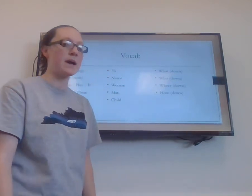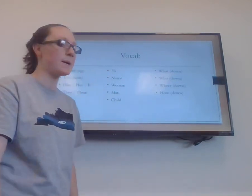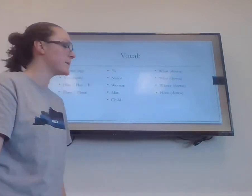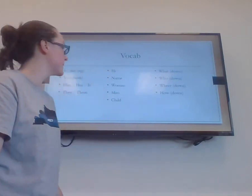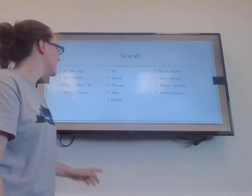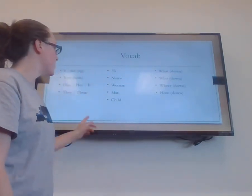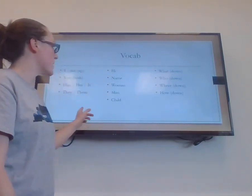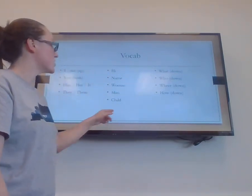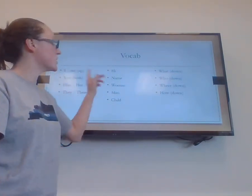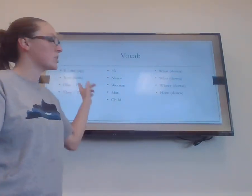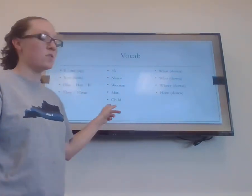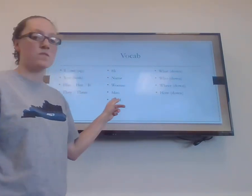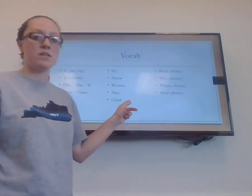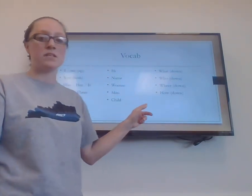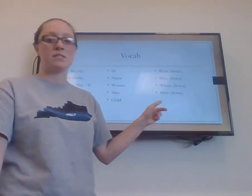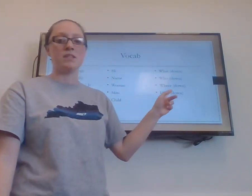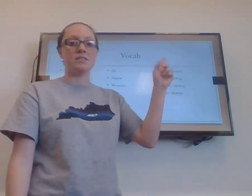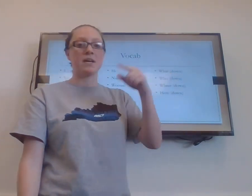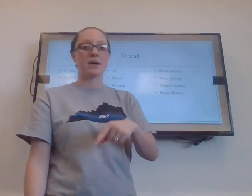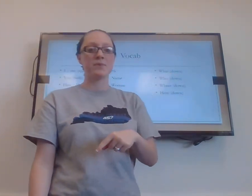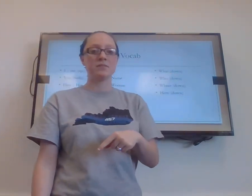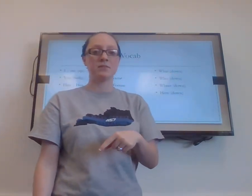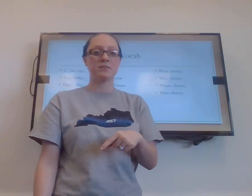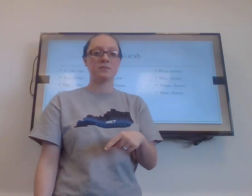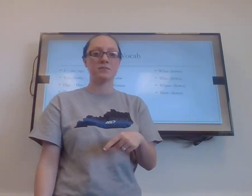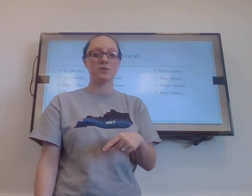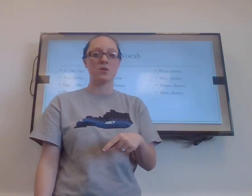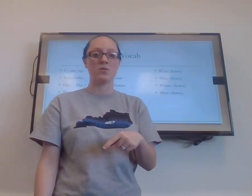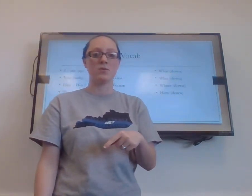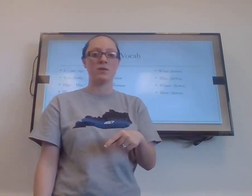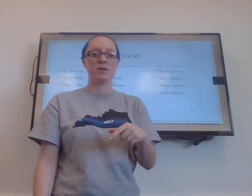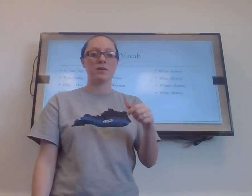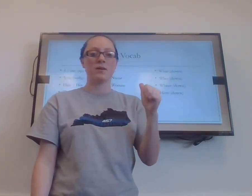Vocab, we're actually going to go over this in the second one, so